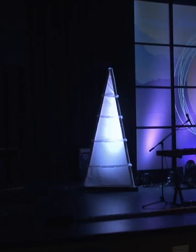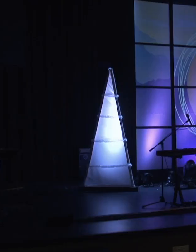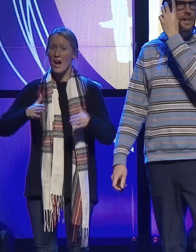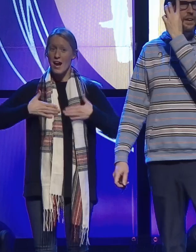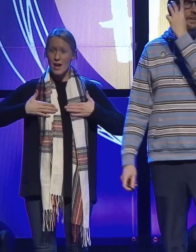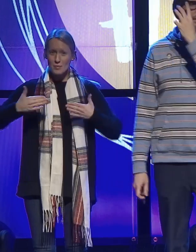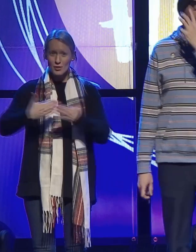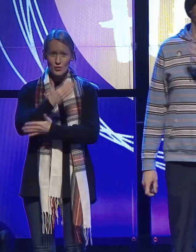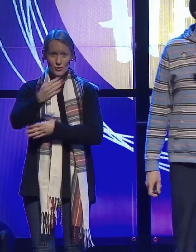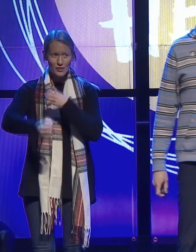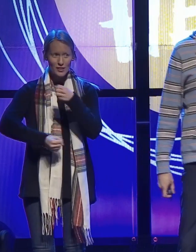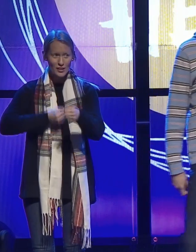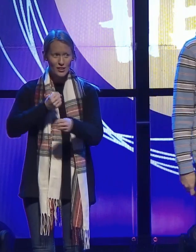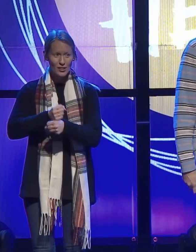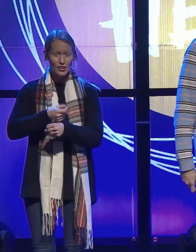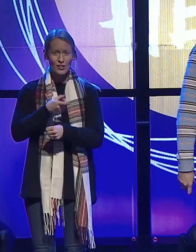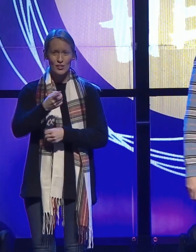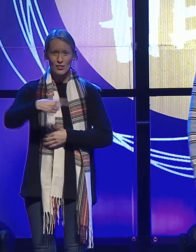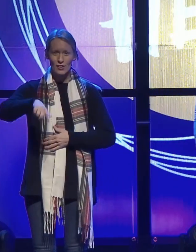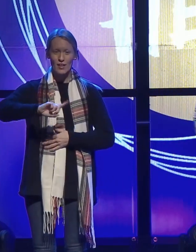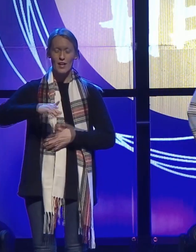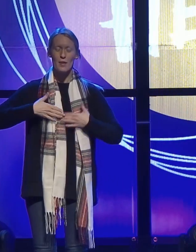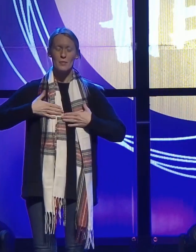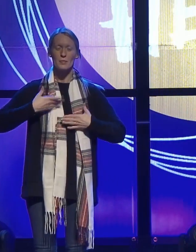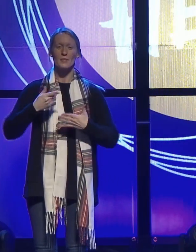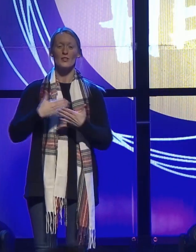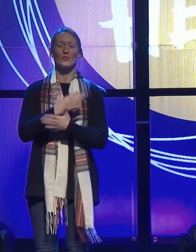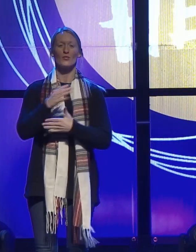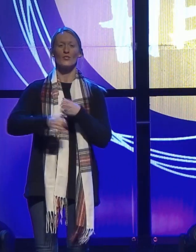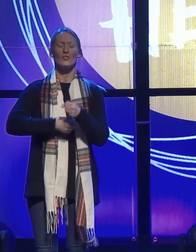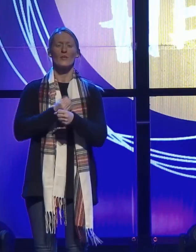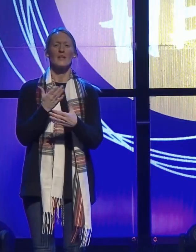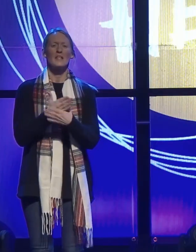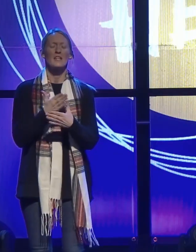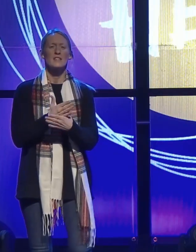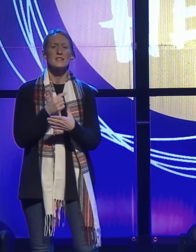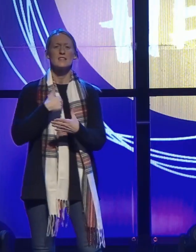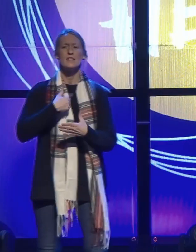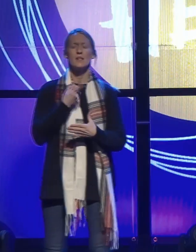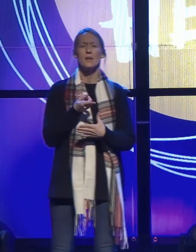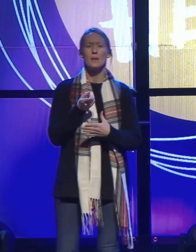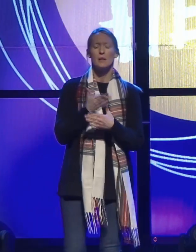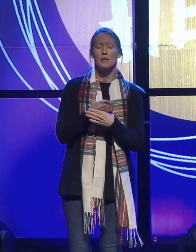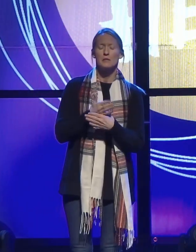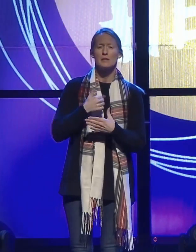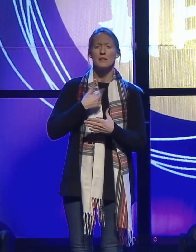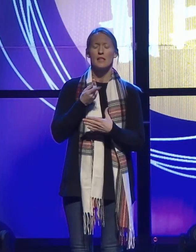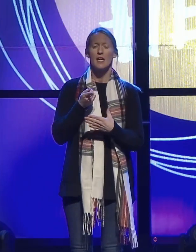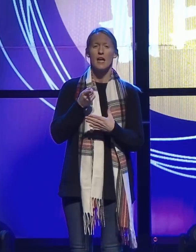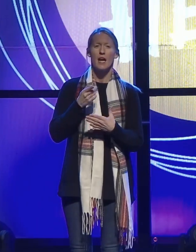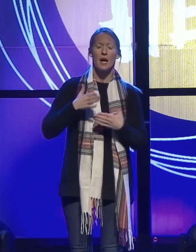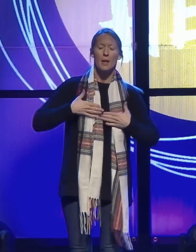Happy New Year. You know what bothers me when people say Happy New Year's?